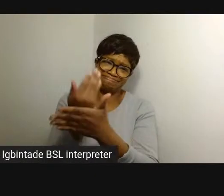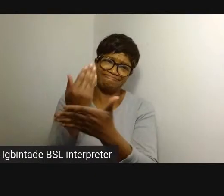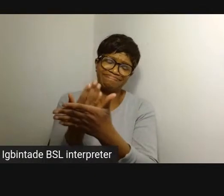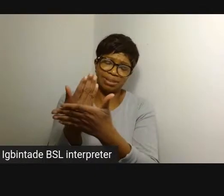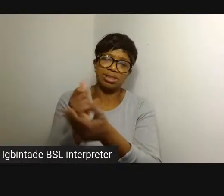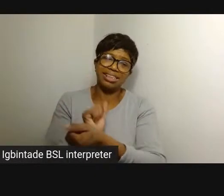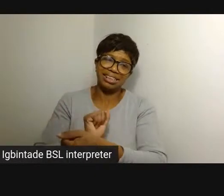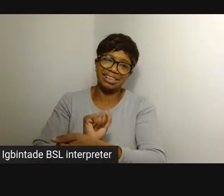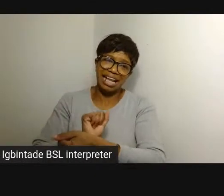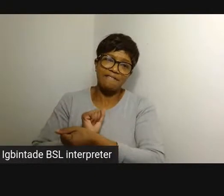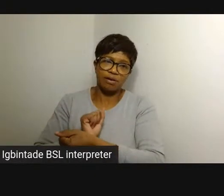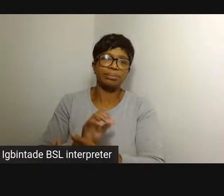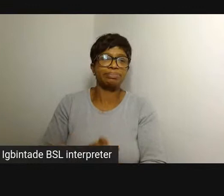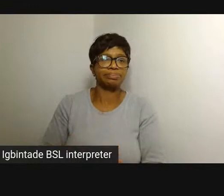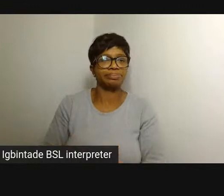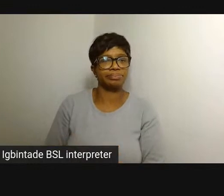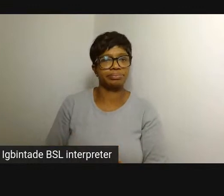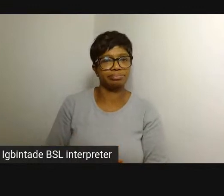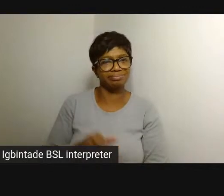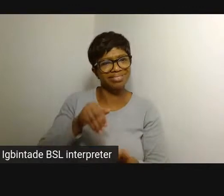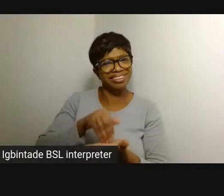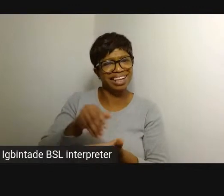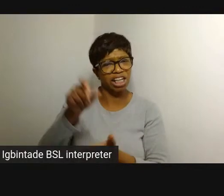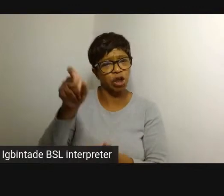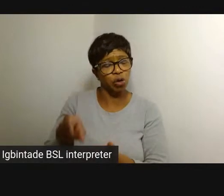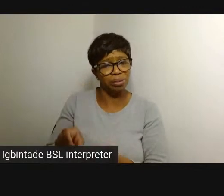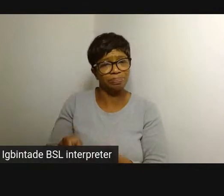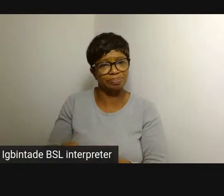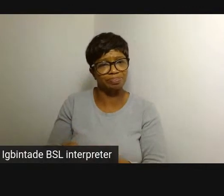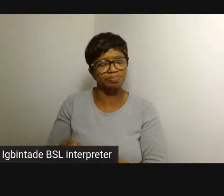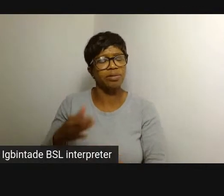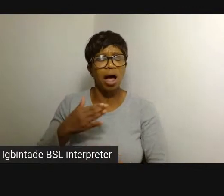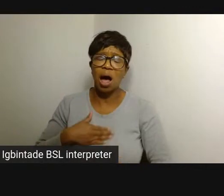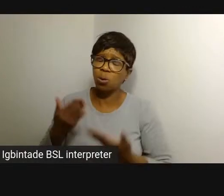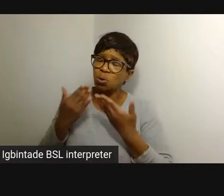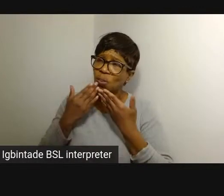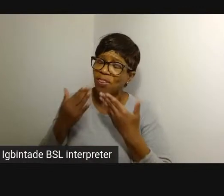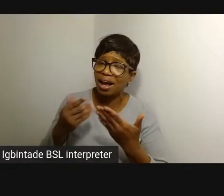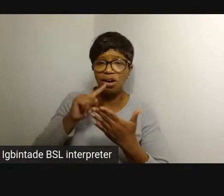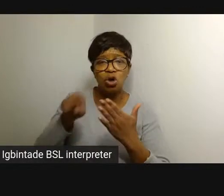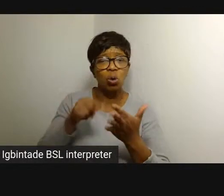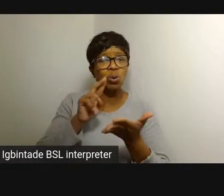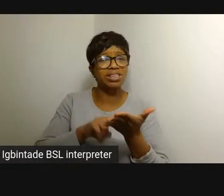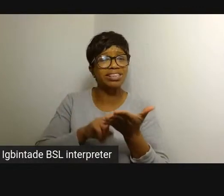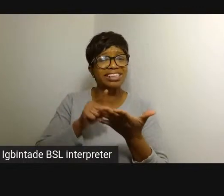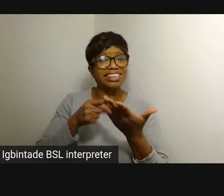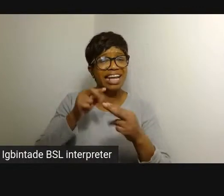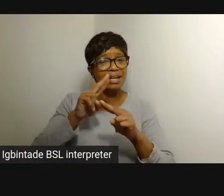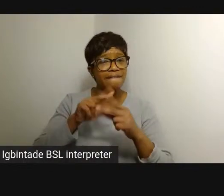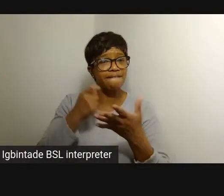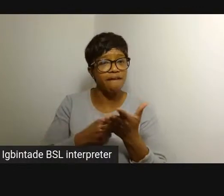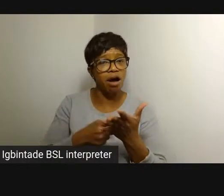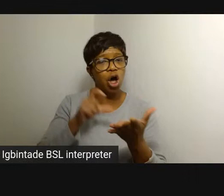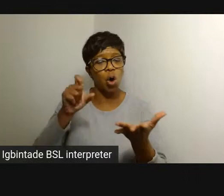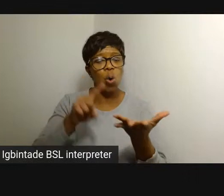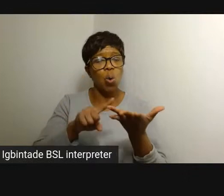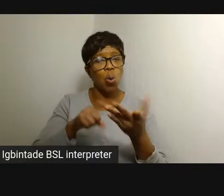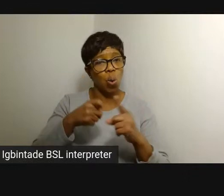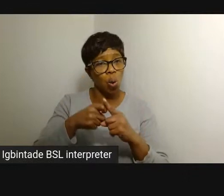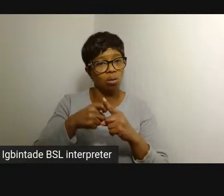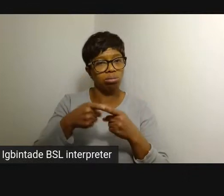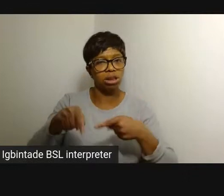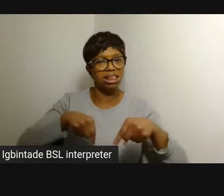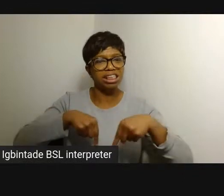trafficking. A special mention goes out to Jennifer Crook, the Director of